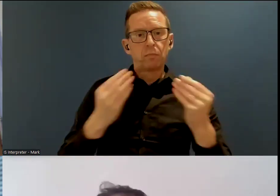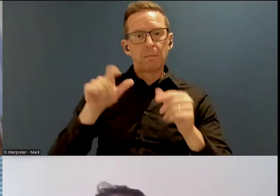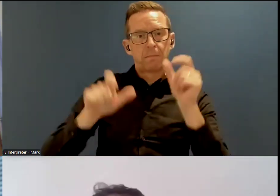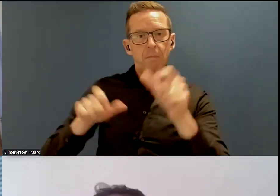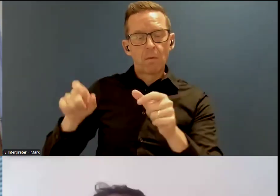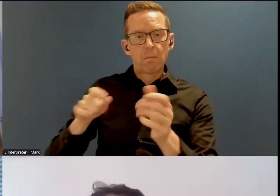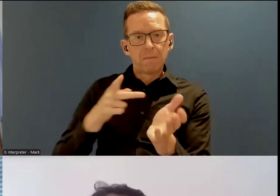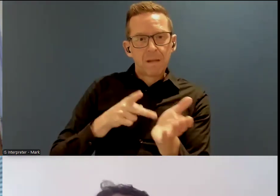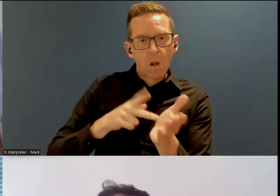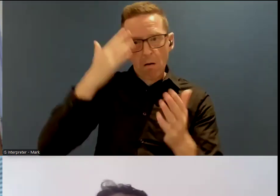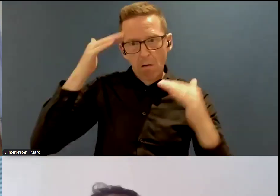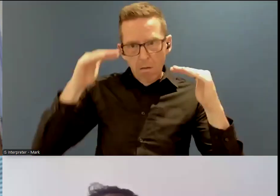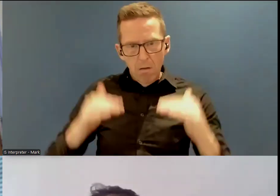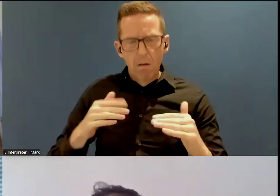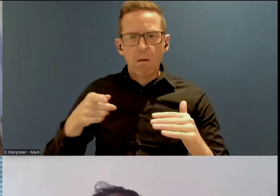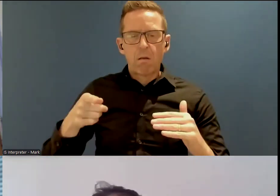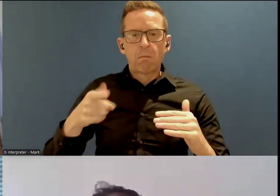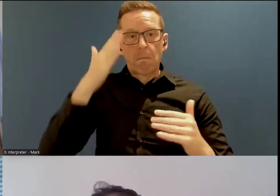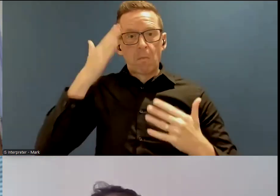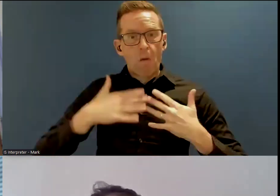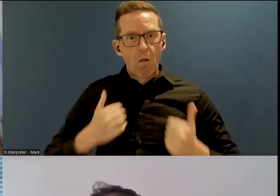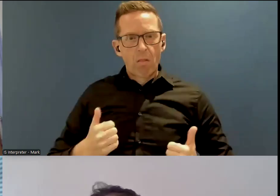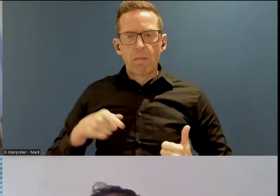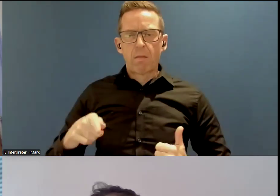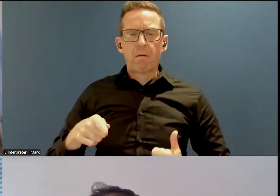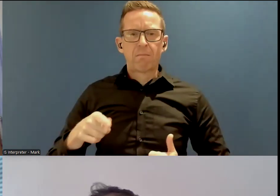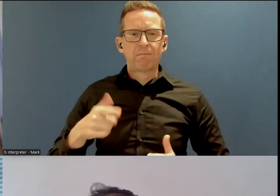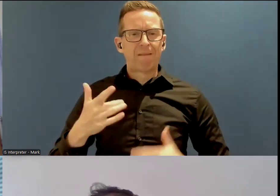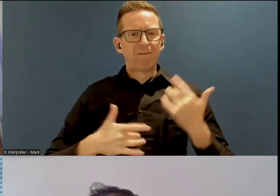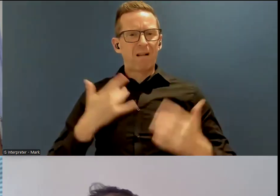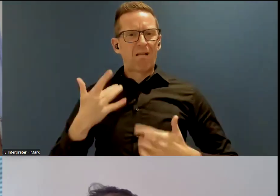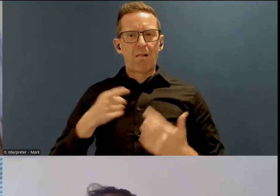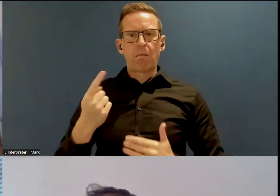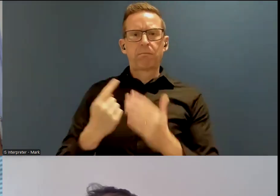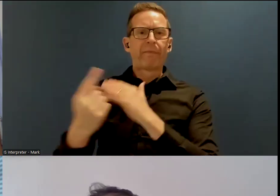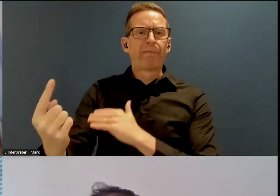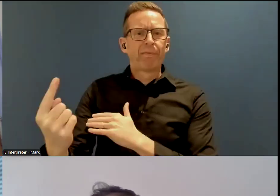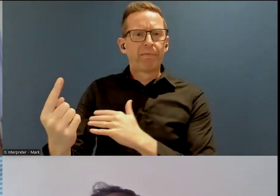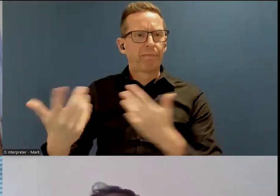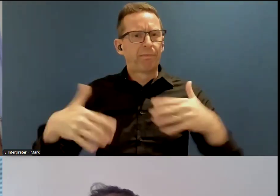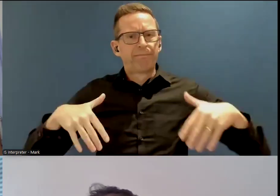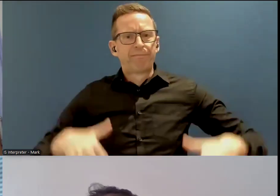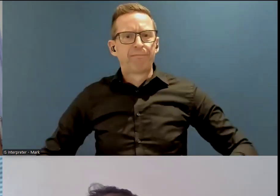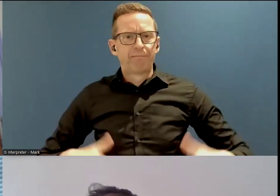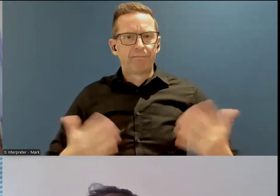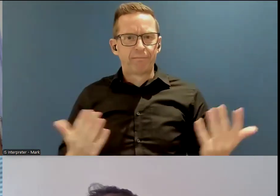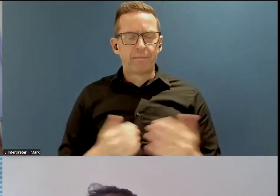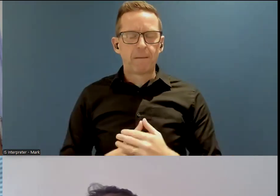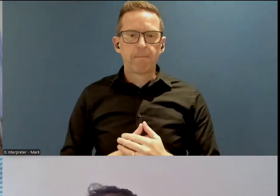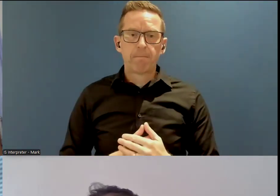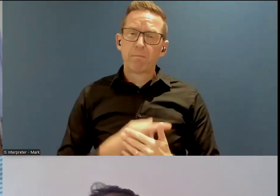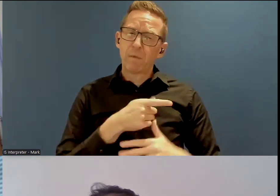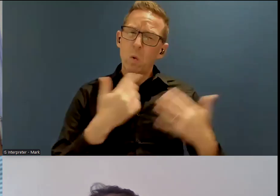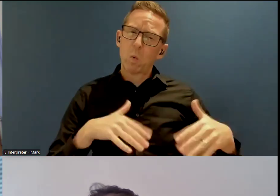that level of isolation. And it's therefore, I think the points which you highlighted about the role of